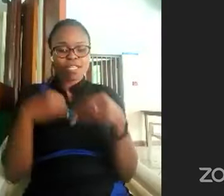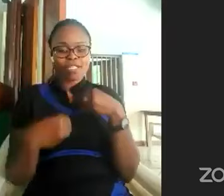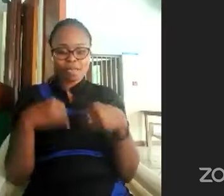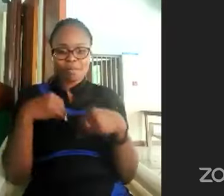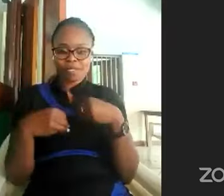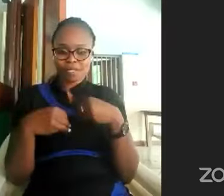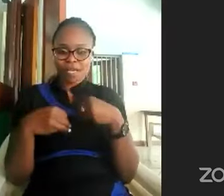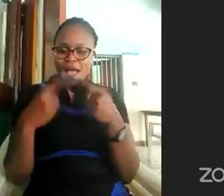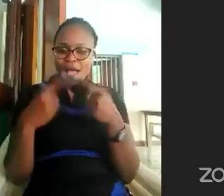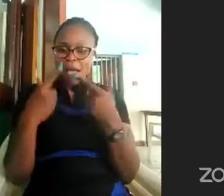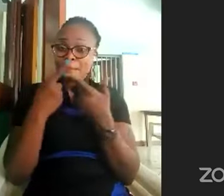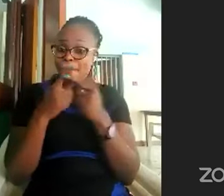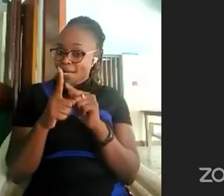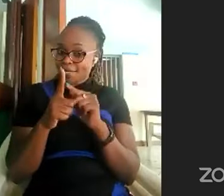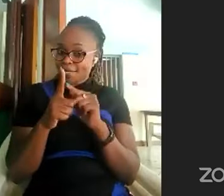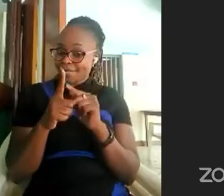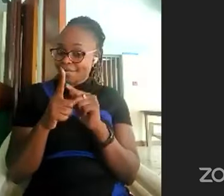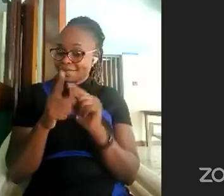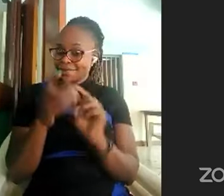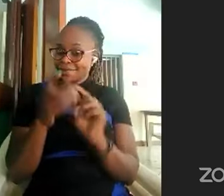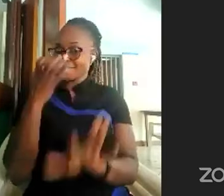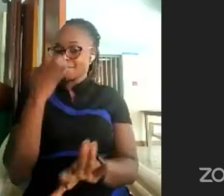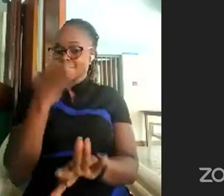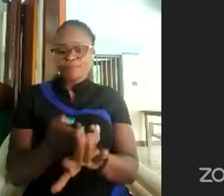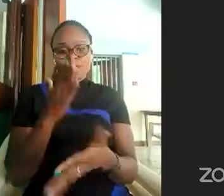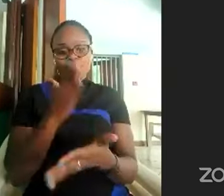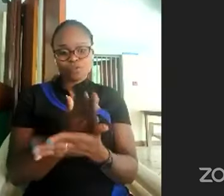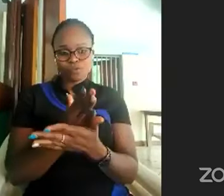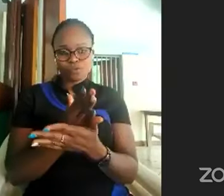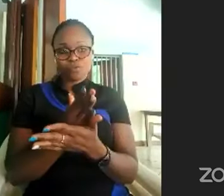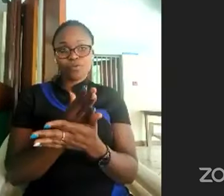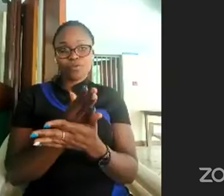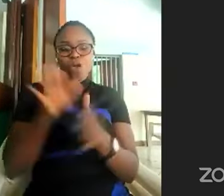difficult for these women with disability to be included in their services.